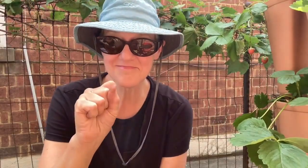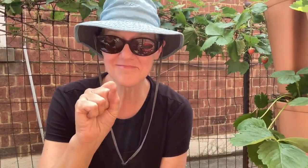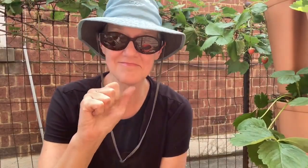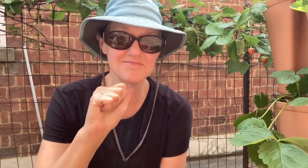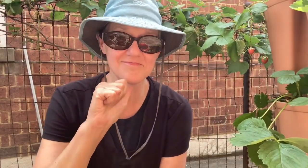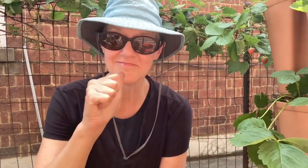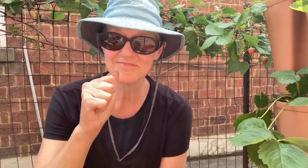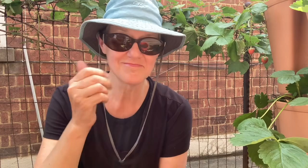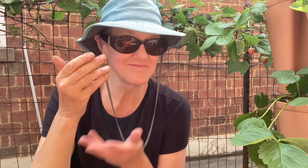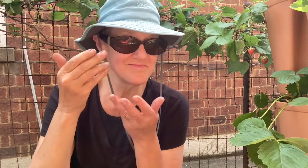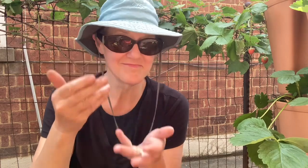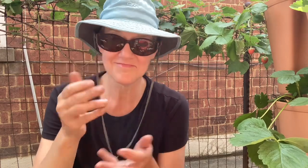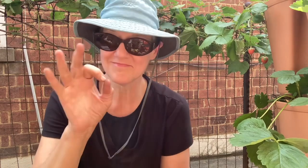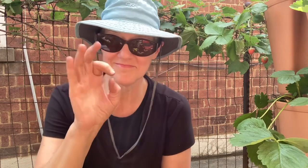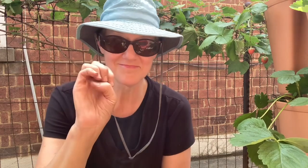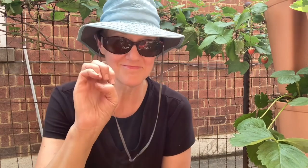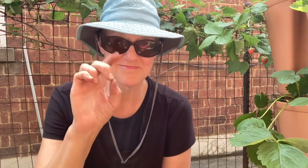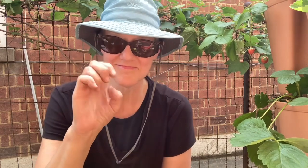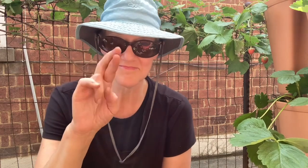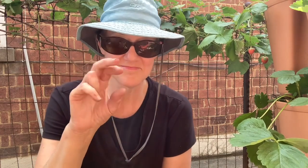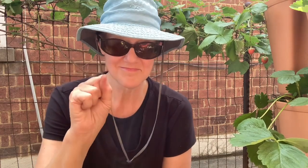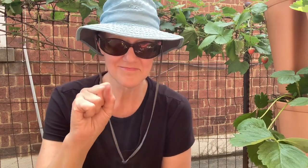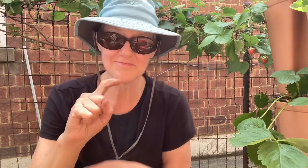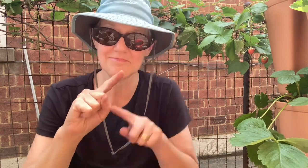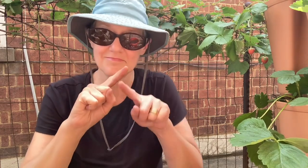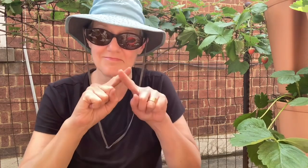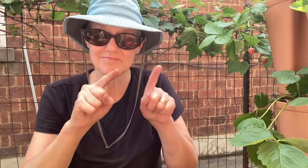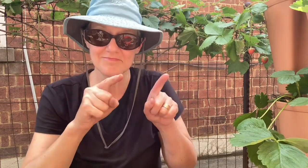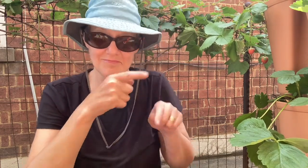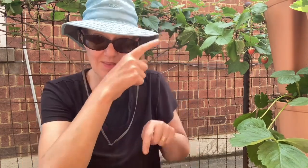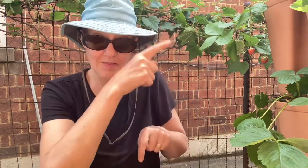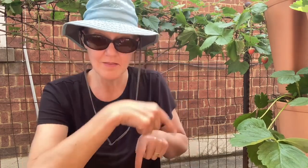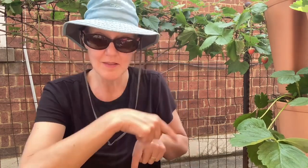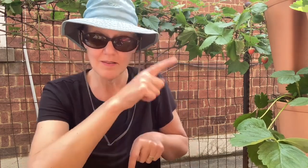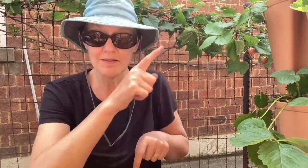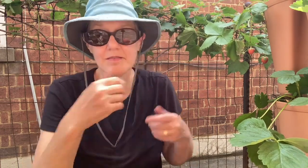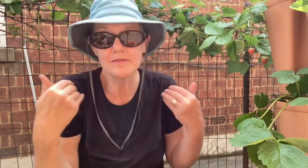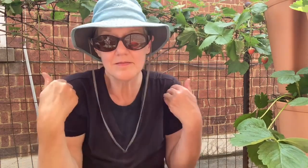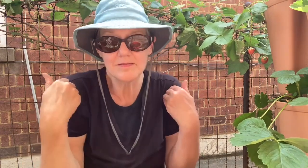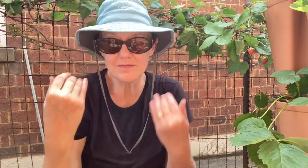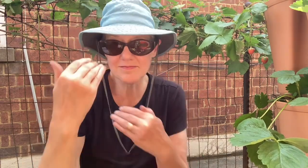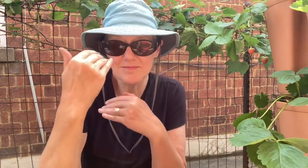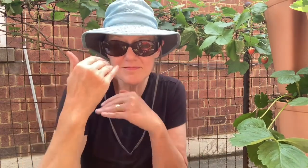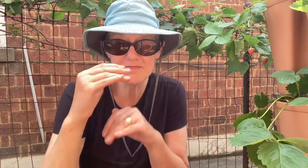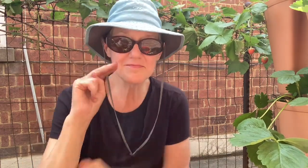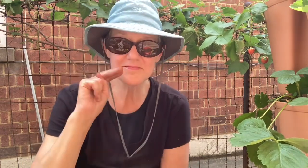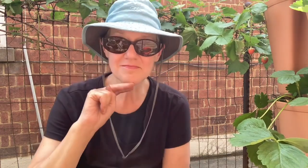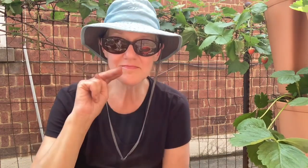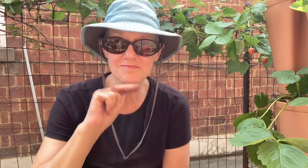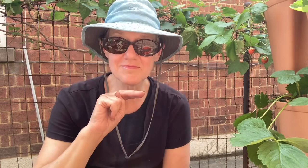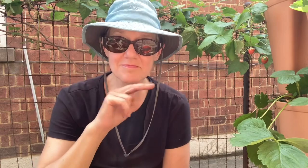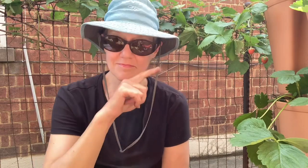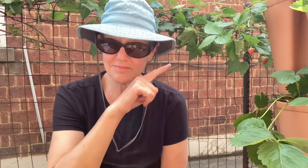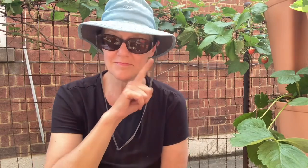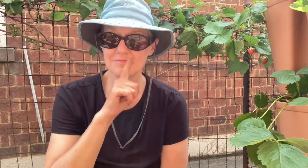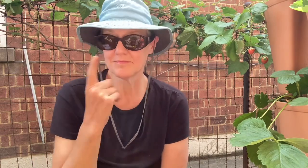Now marigolds, they're not heavy feeders, but this container has